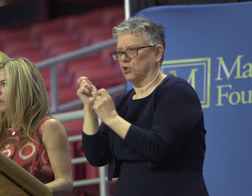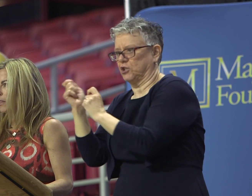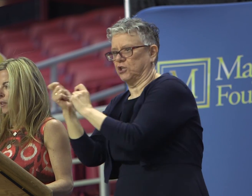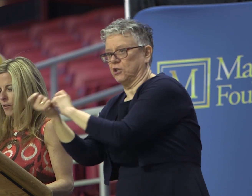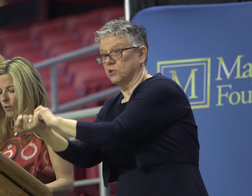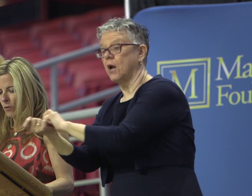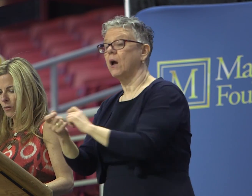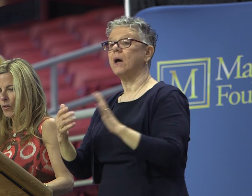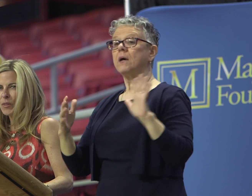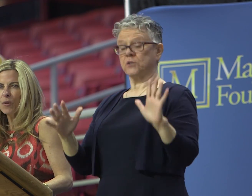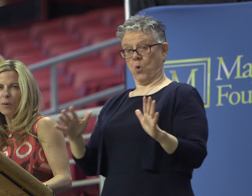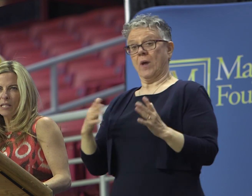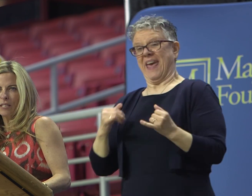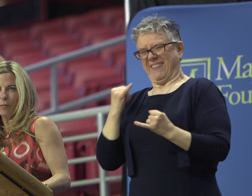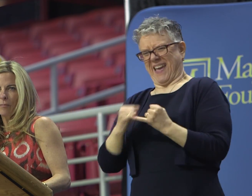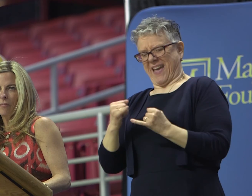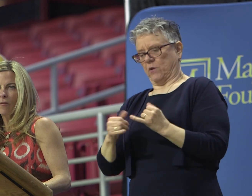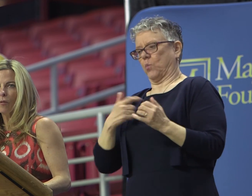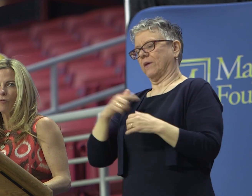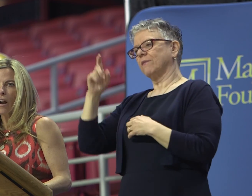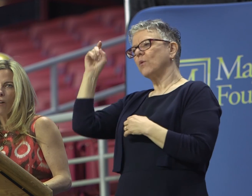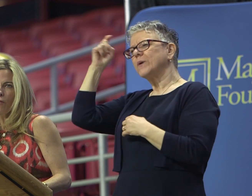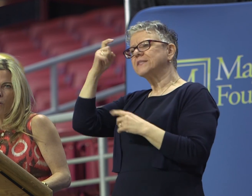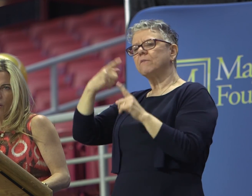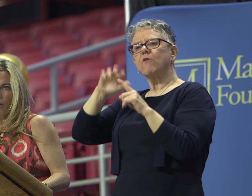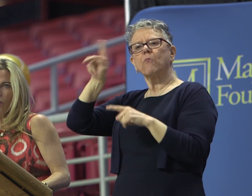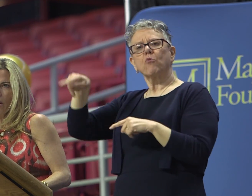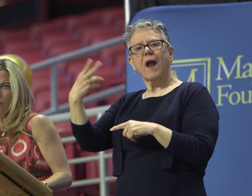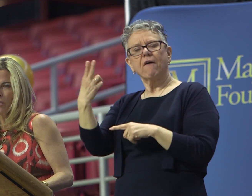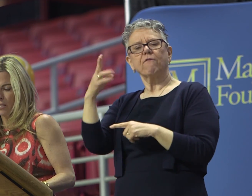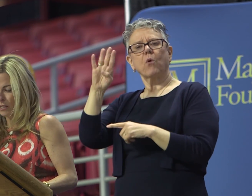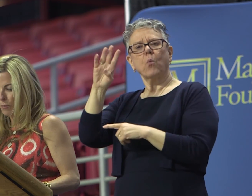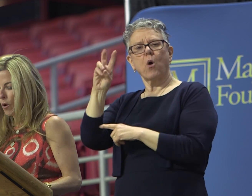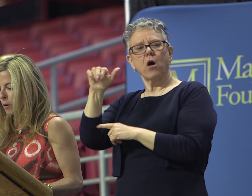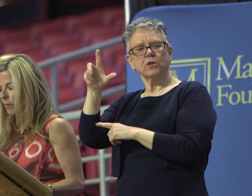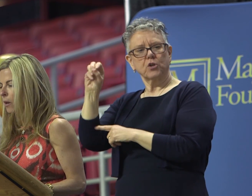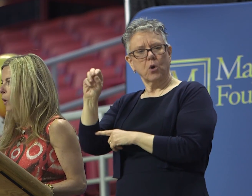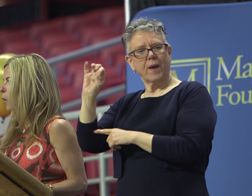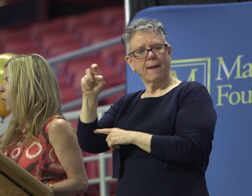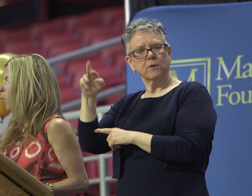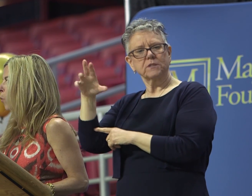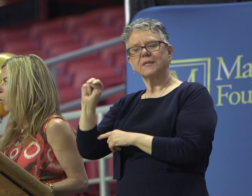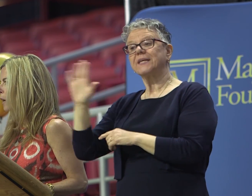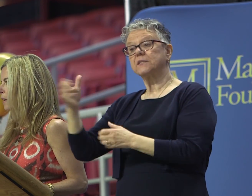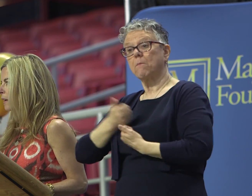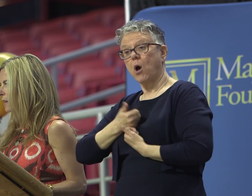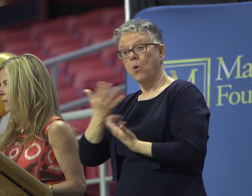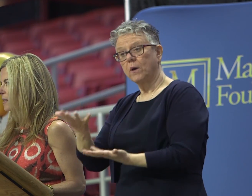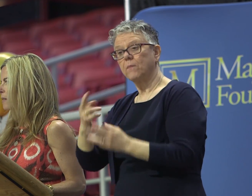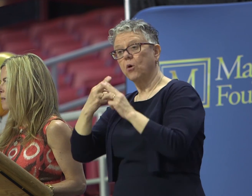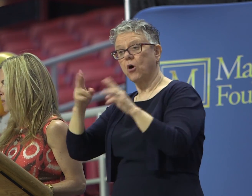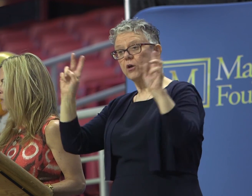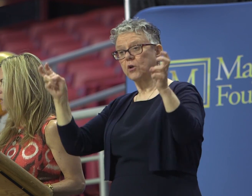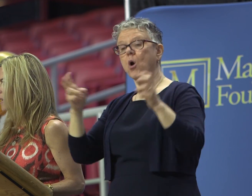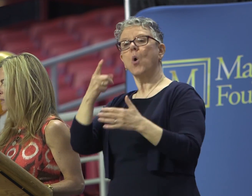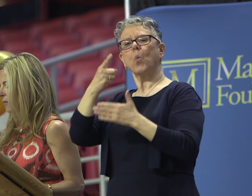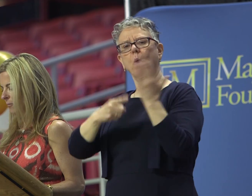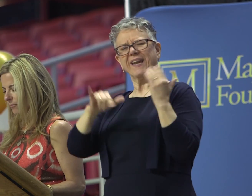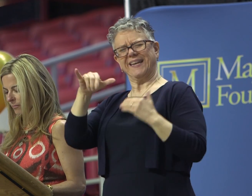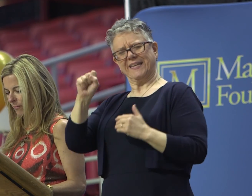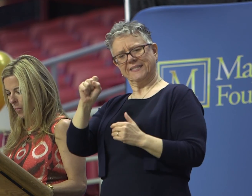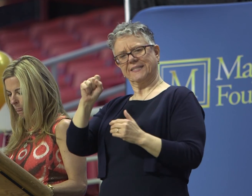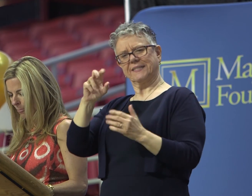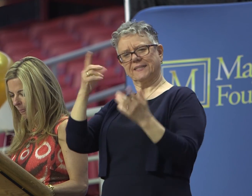I will leave you with the wisdom from Ralph Waldo Emerson's poem, What is